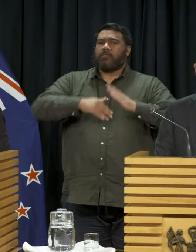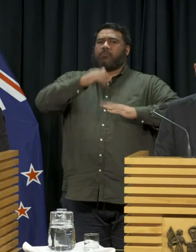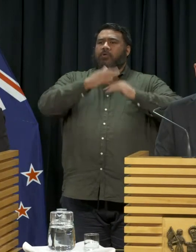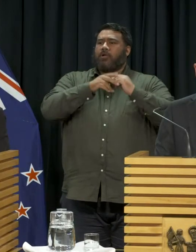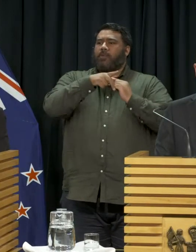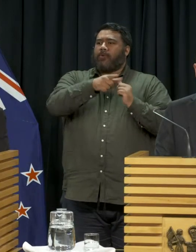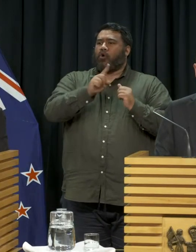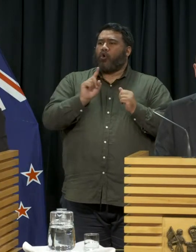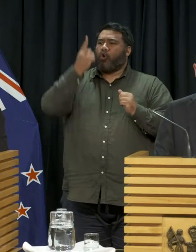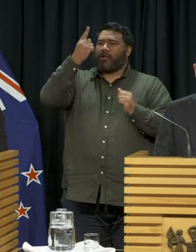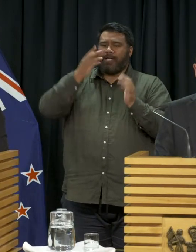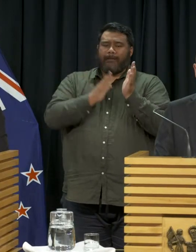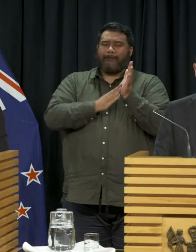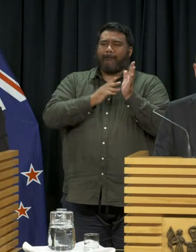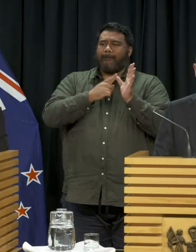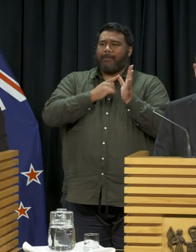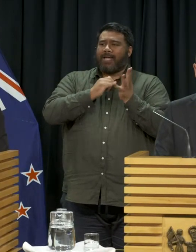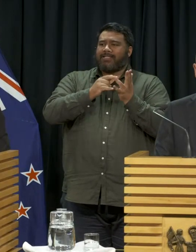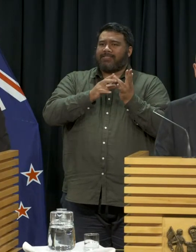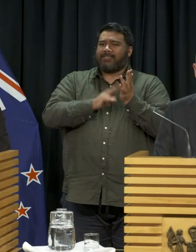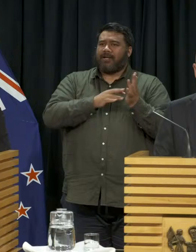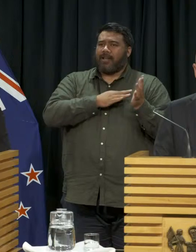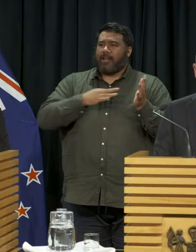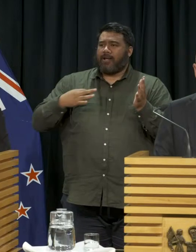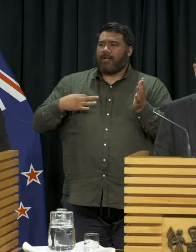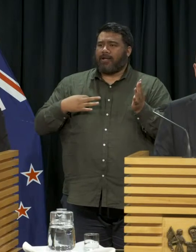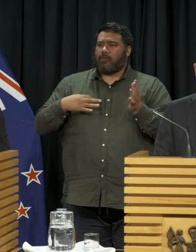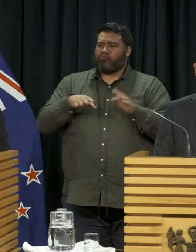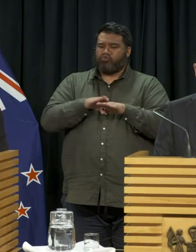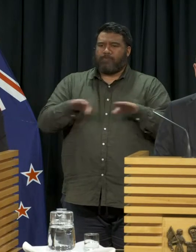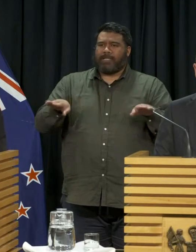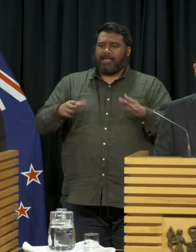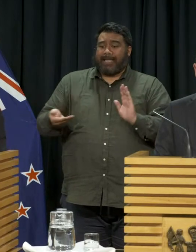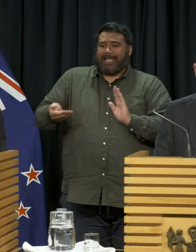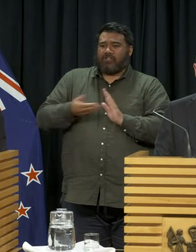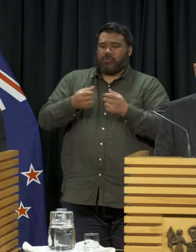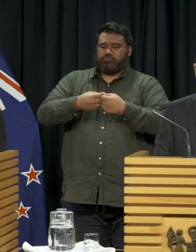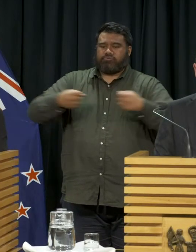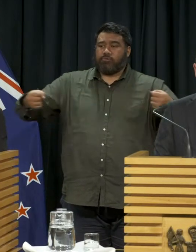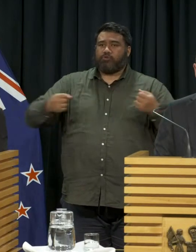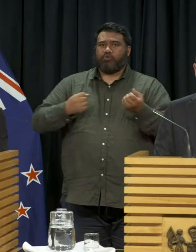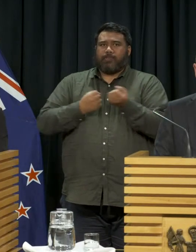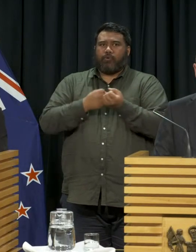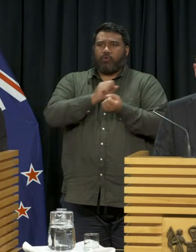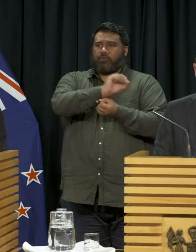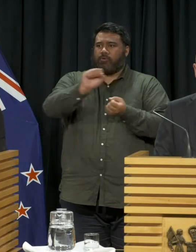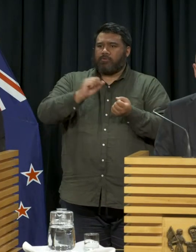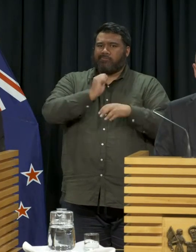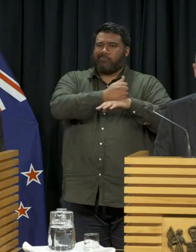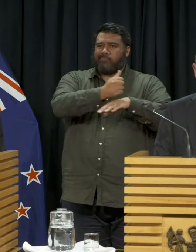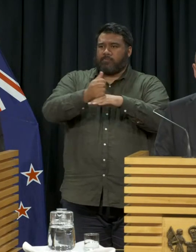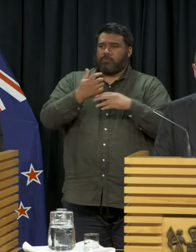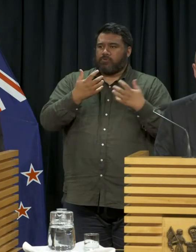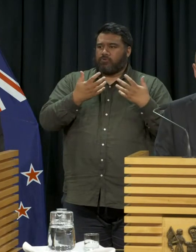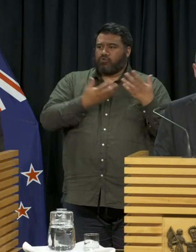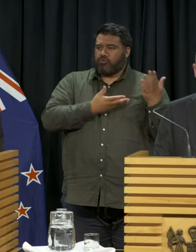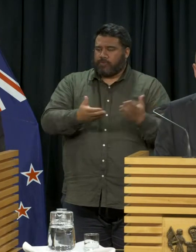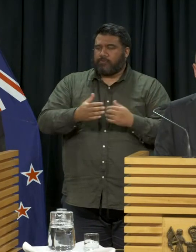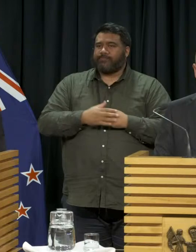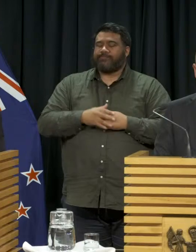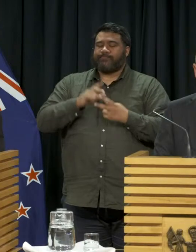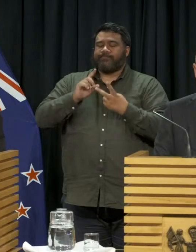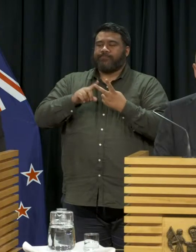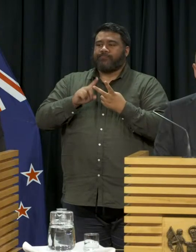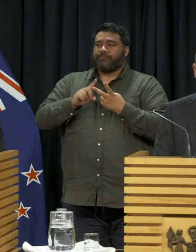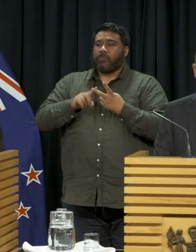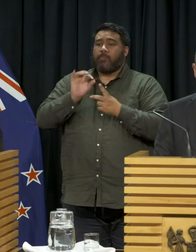Mason Clinic. We've purchased extra property there to support those services. We are redoing acute mental health services